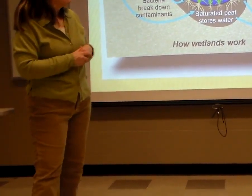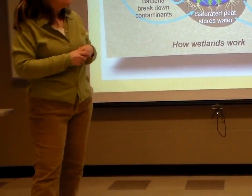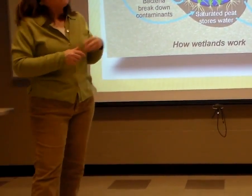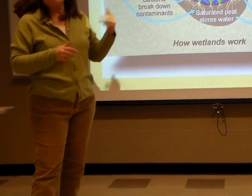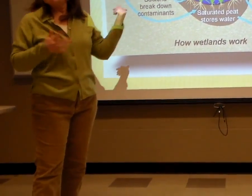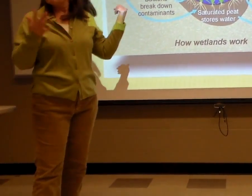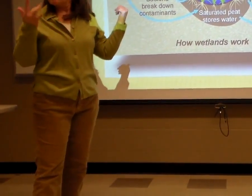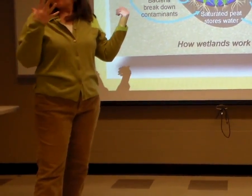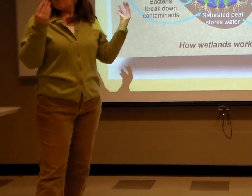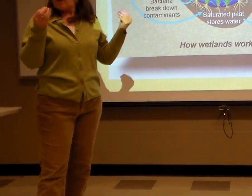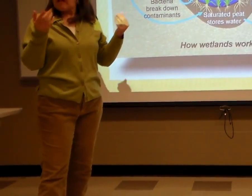through.